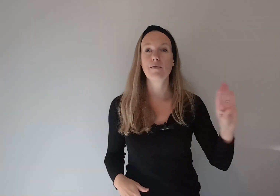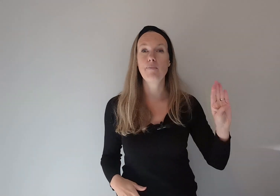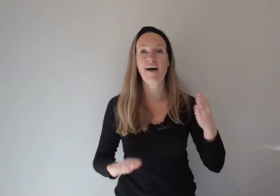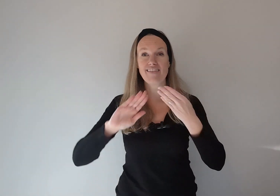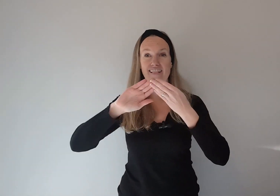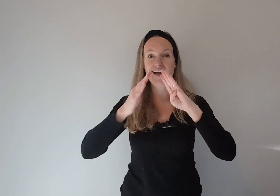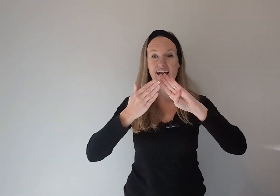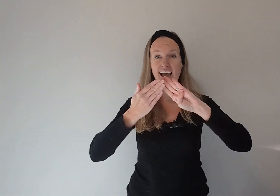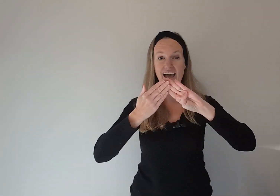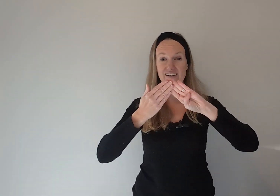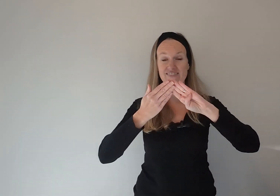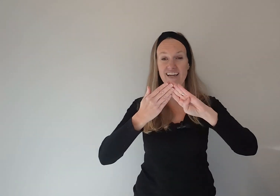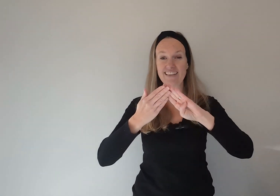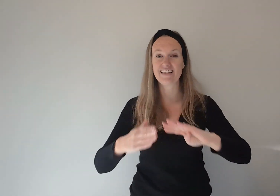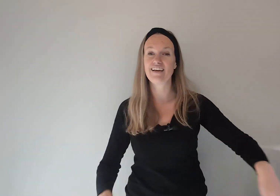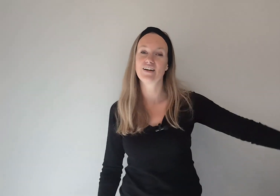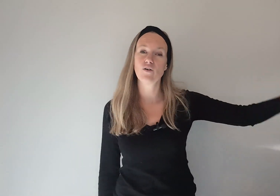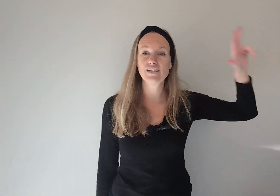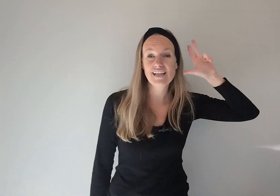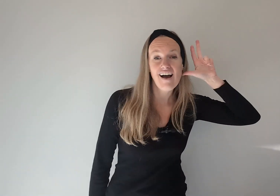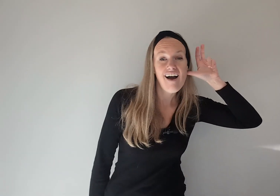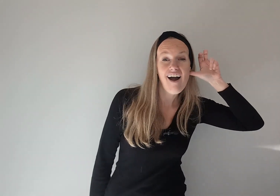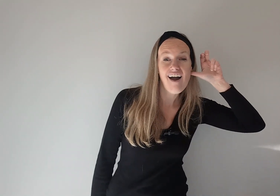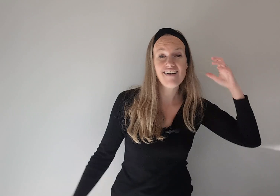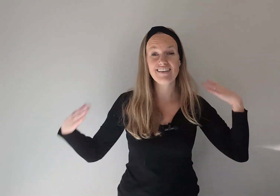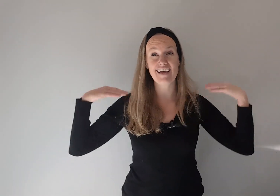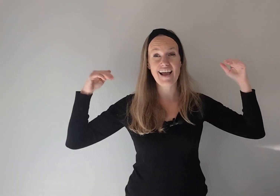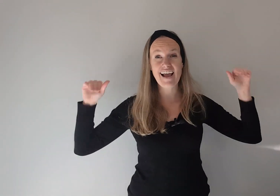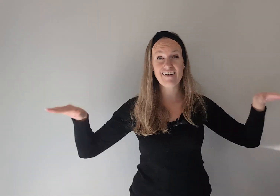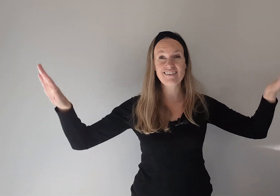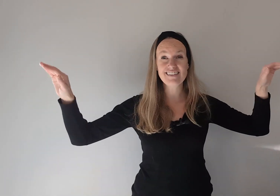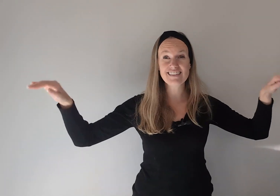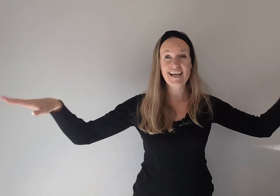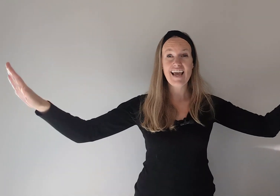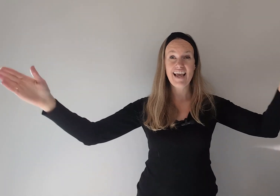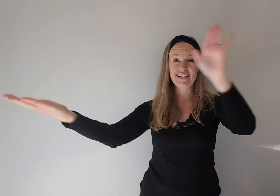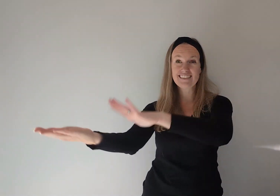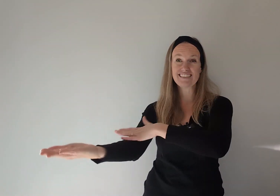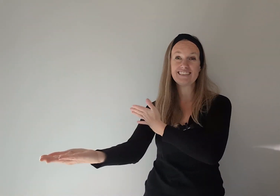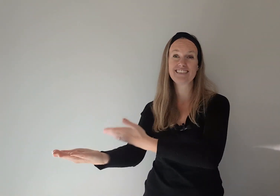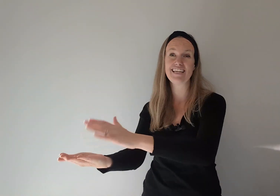in Bethlehem. And then the chorus, hark the herald angels